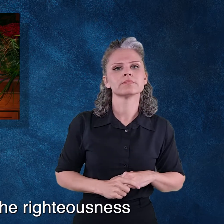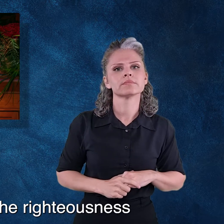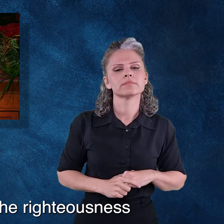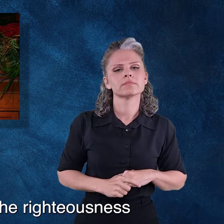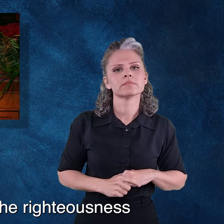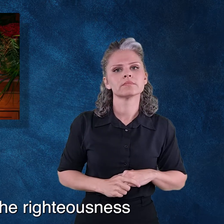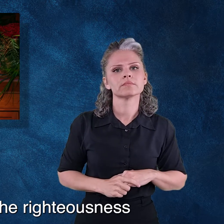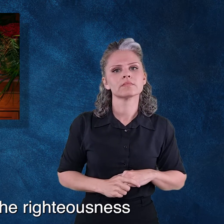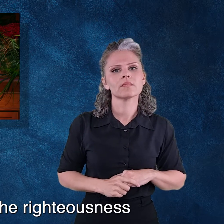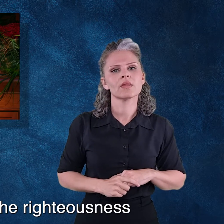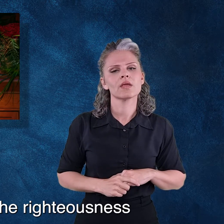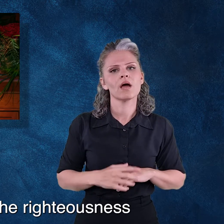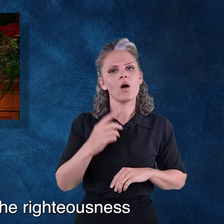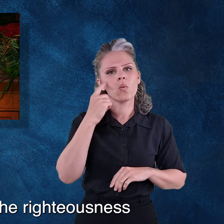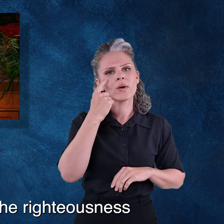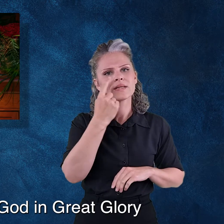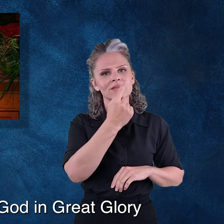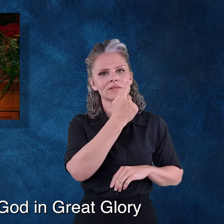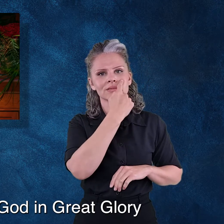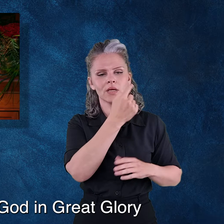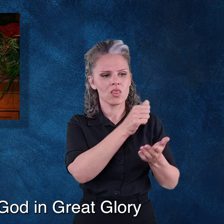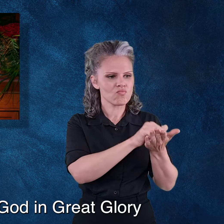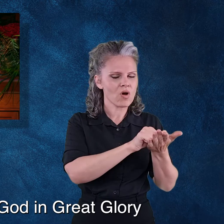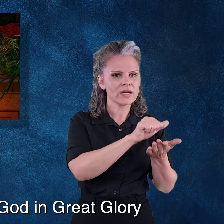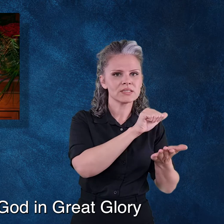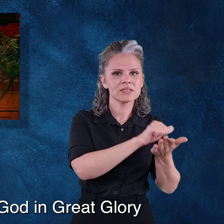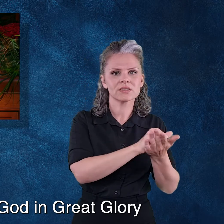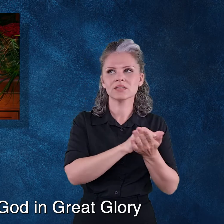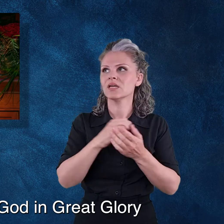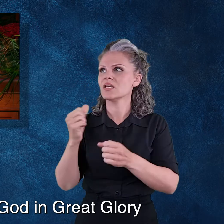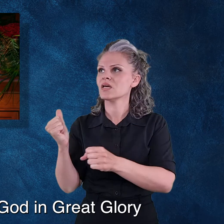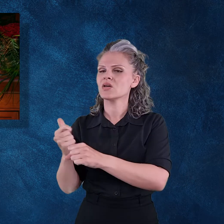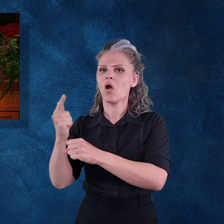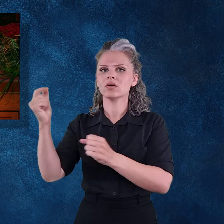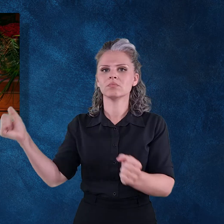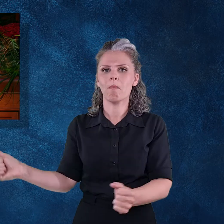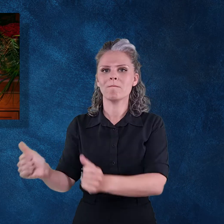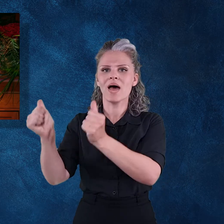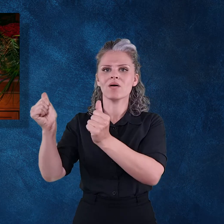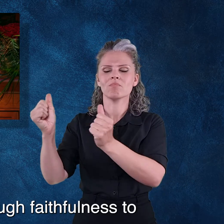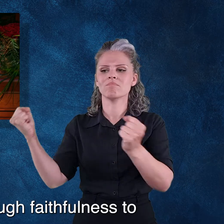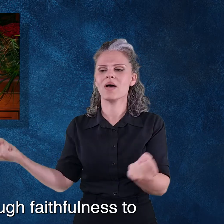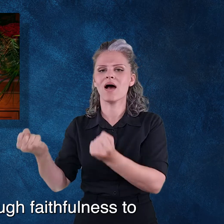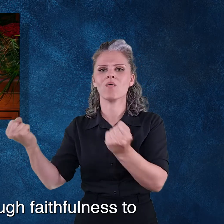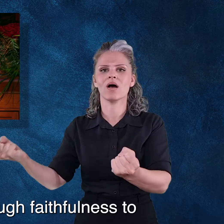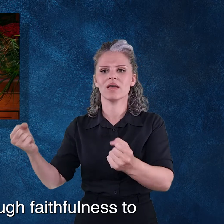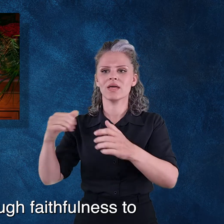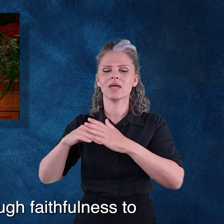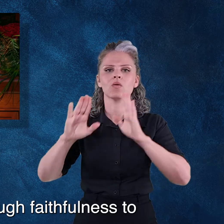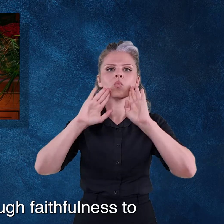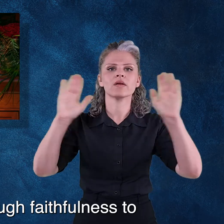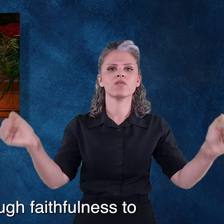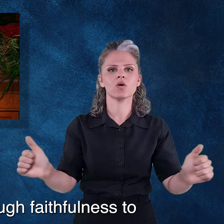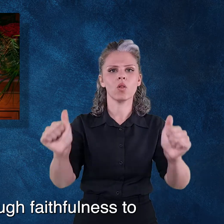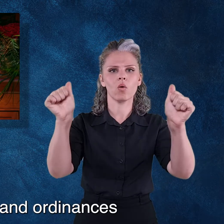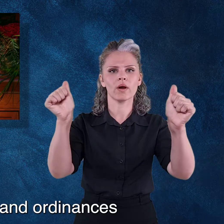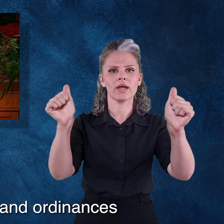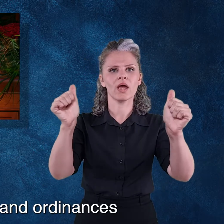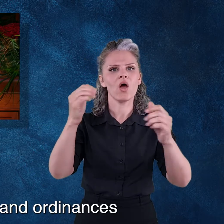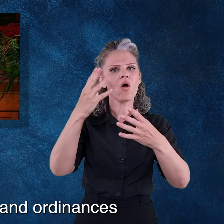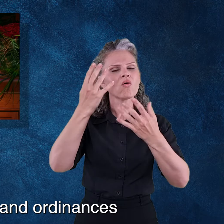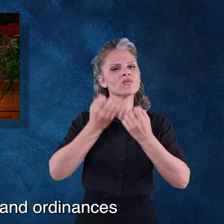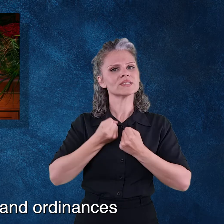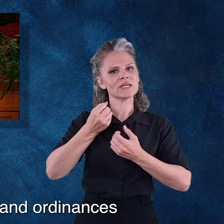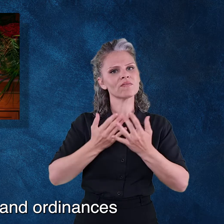I witnessed the righteousness and power of God in great glory received through faithfulness to